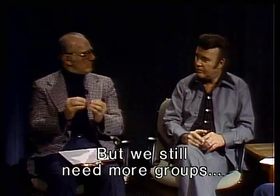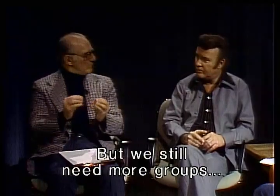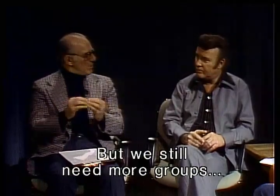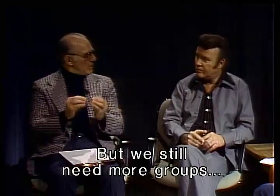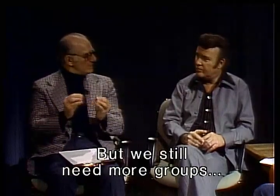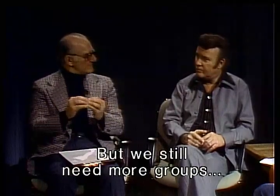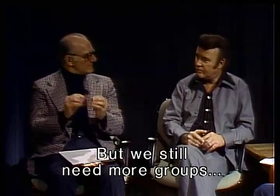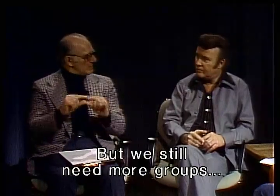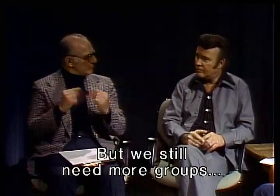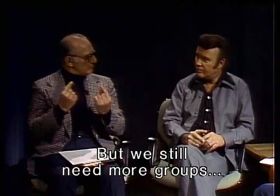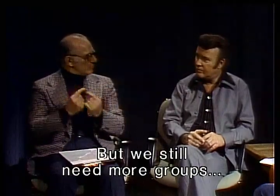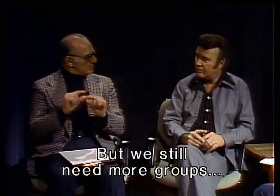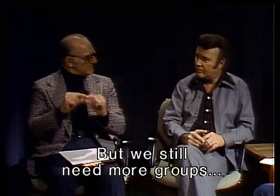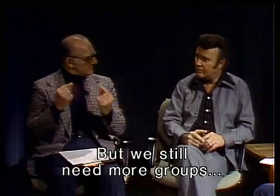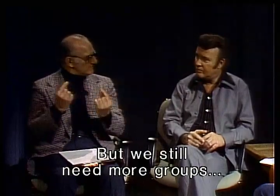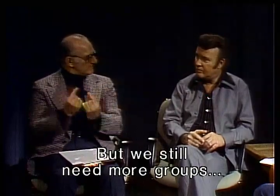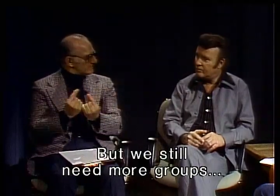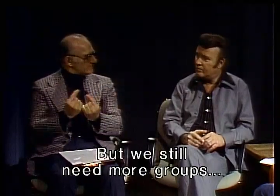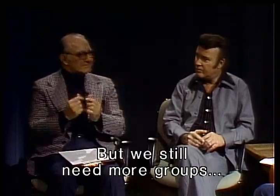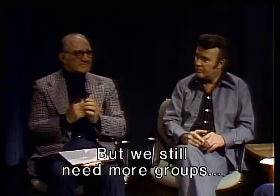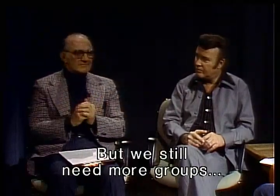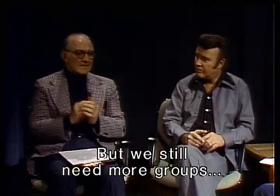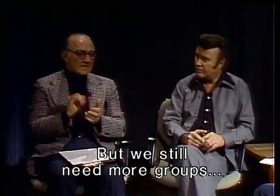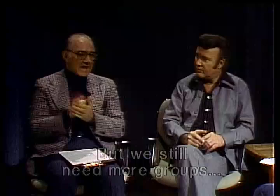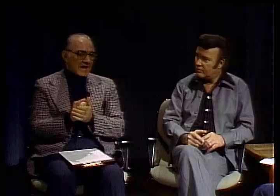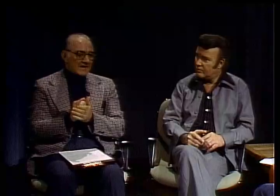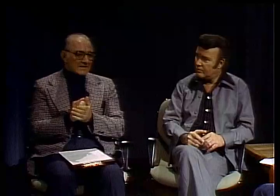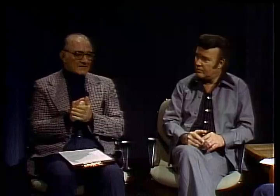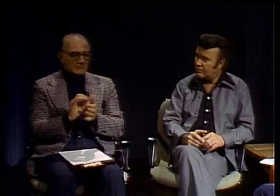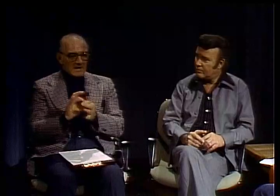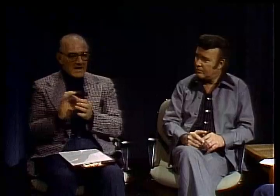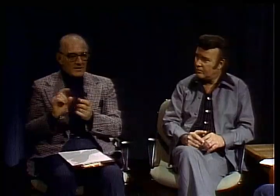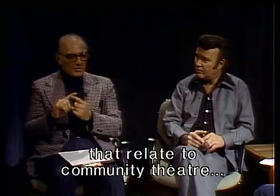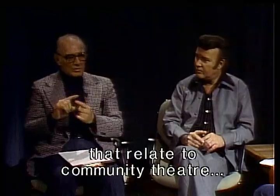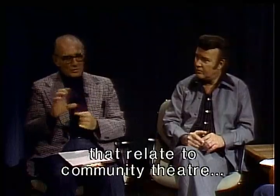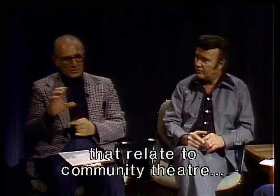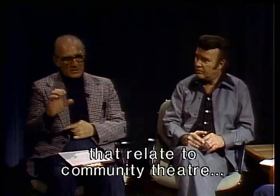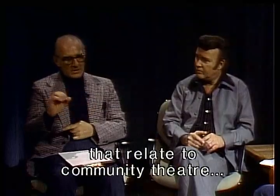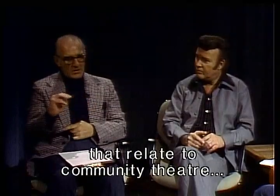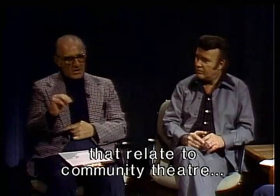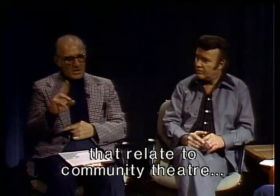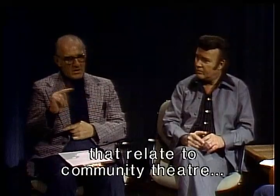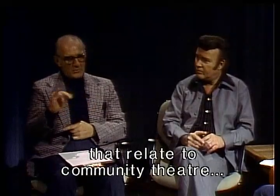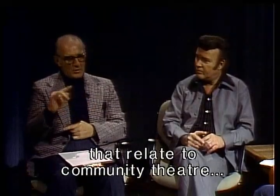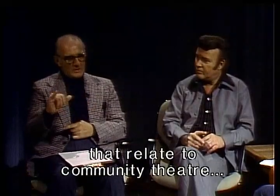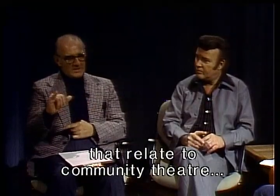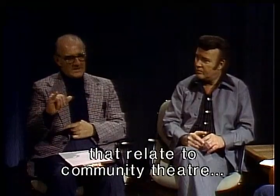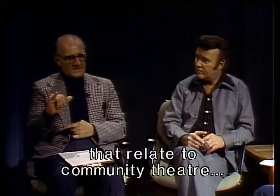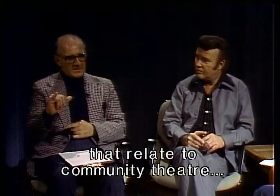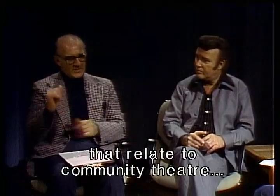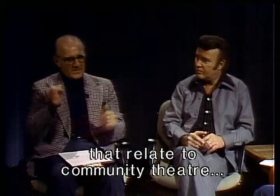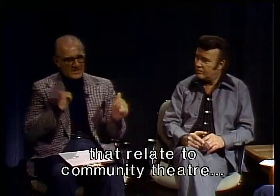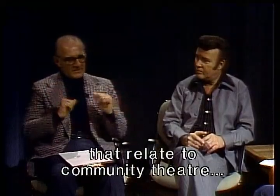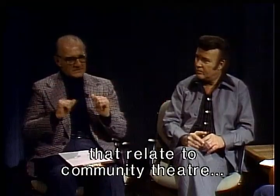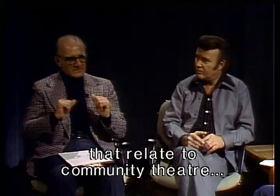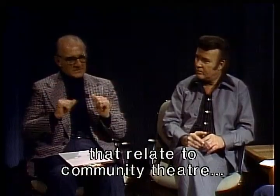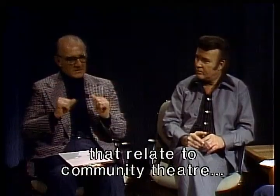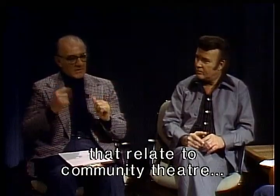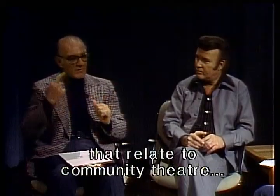more groups that related to community theaters